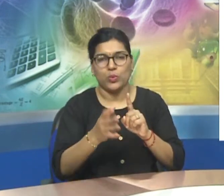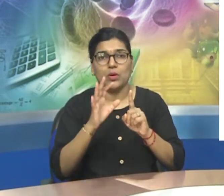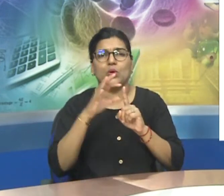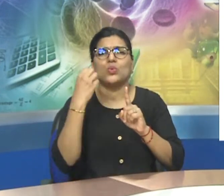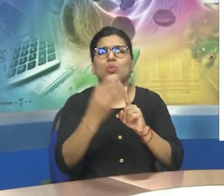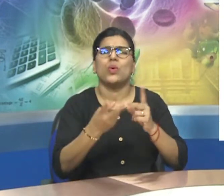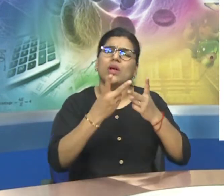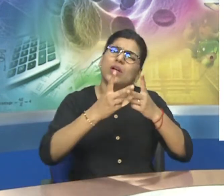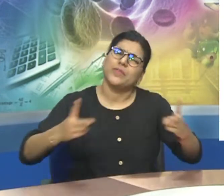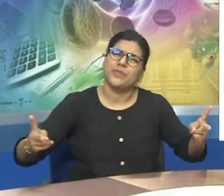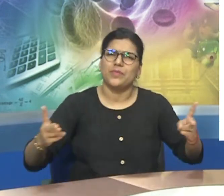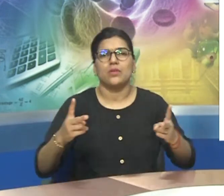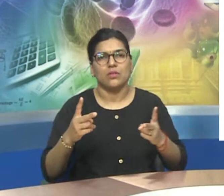Donate.